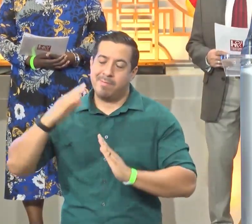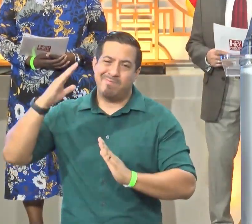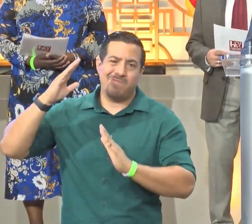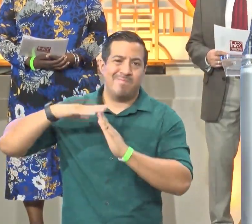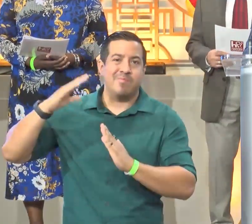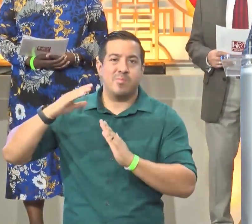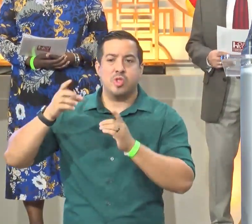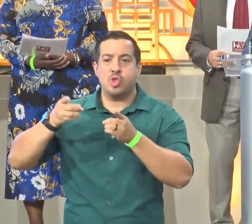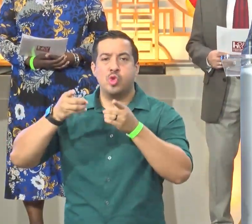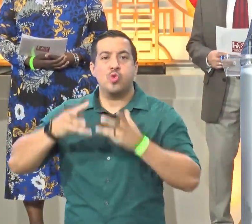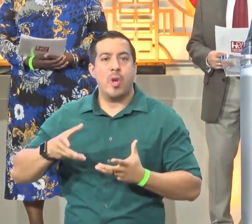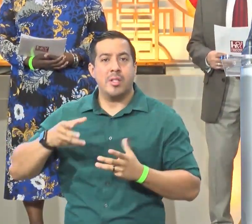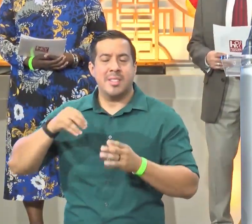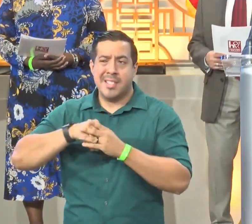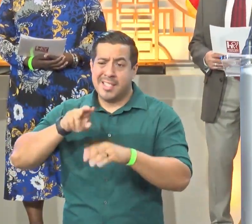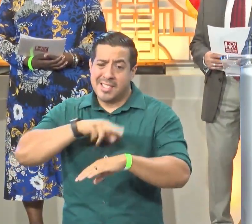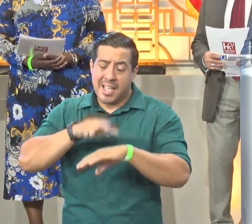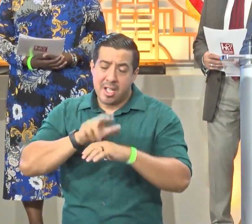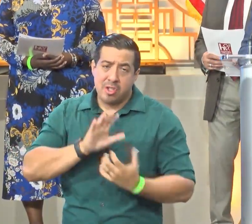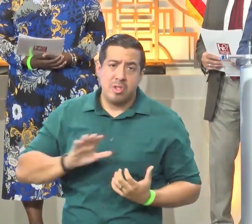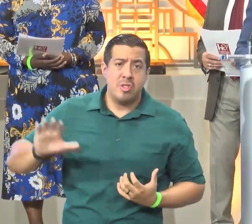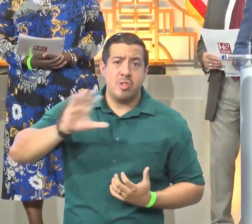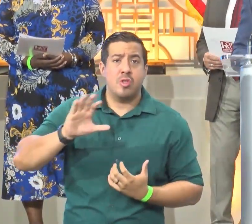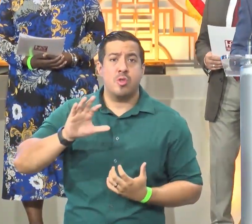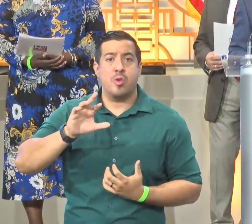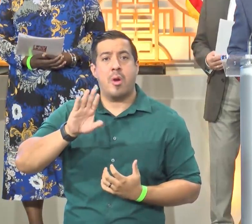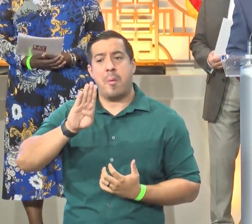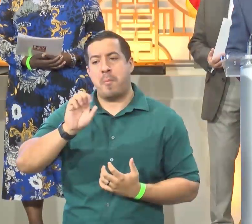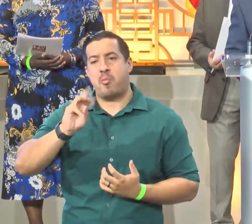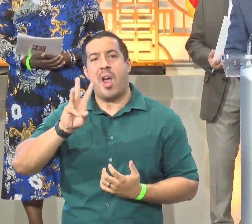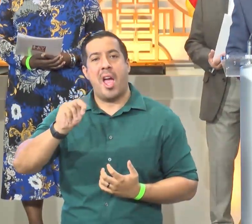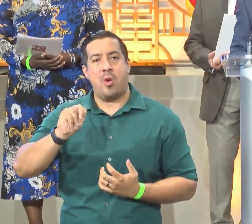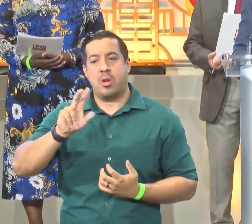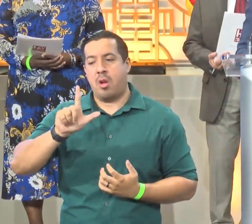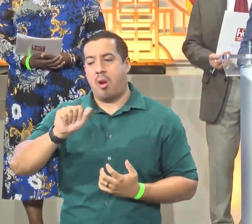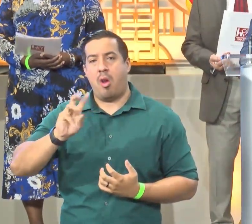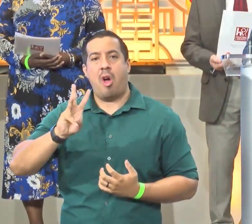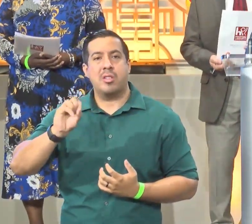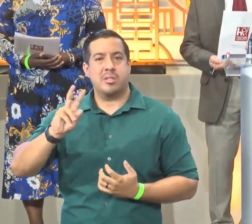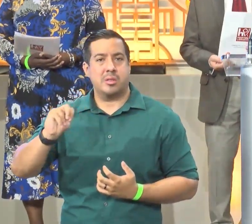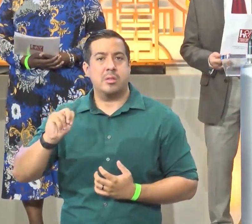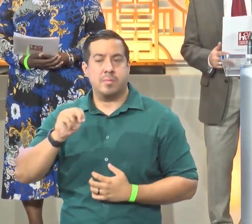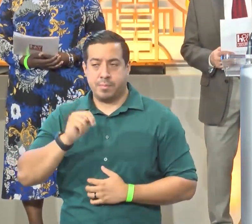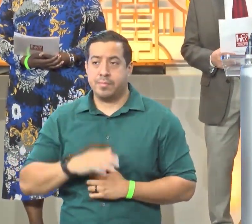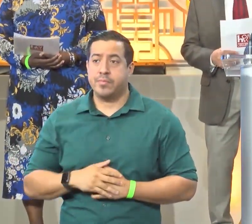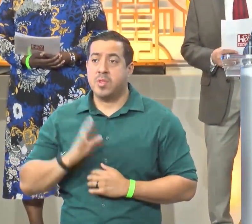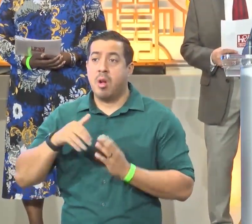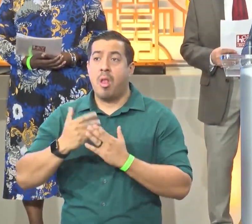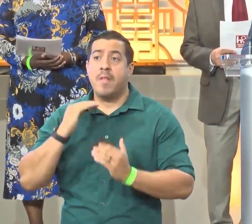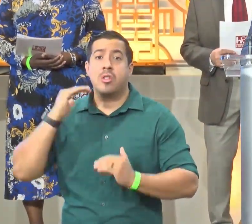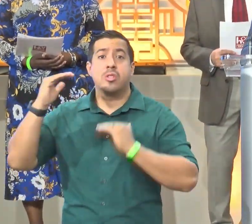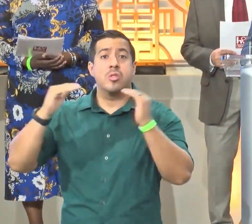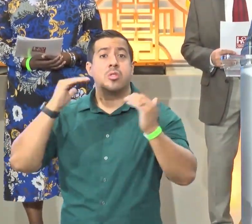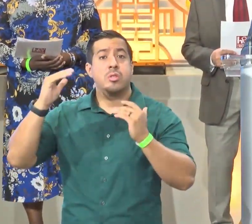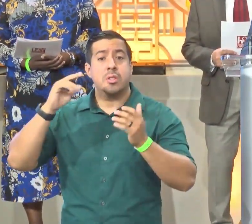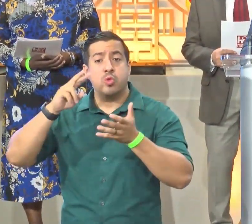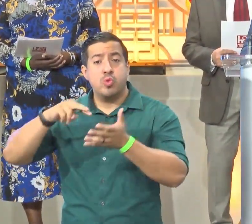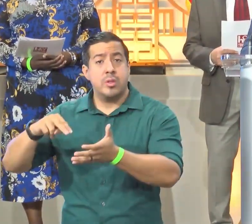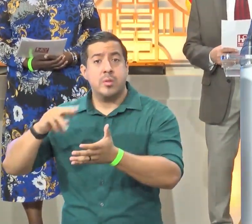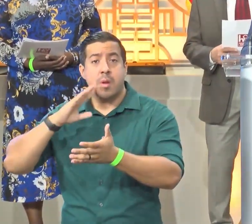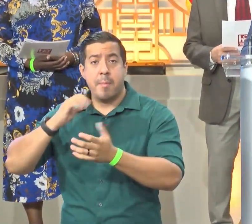library director in the nation, Dr. Rhea Brown Lawson. The Mayor's Office of Adult Literacy works to make